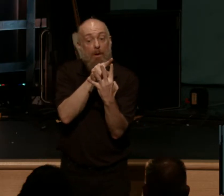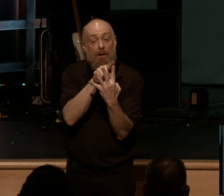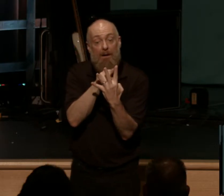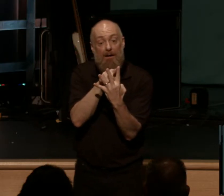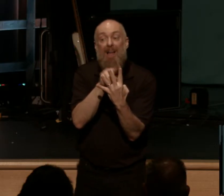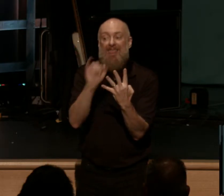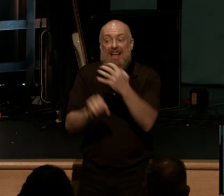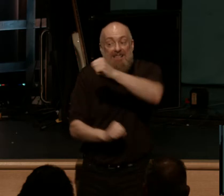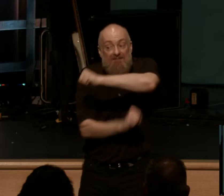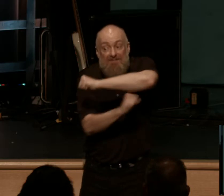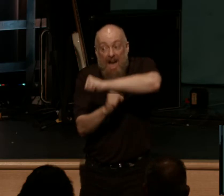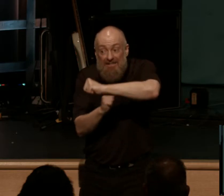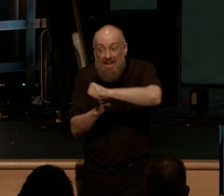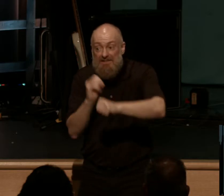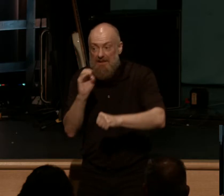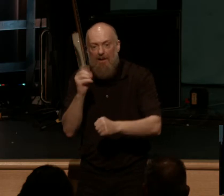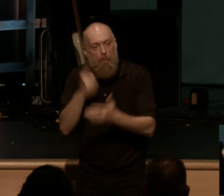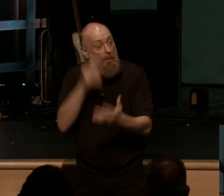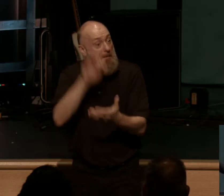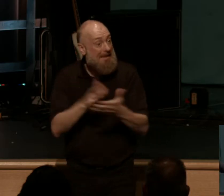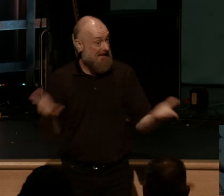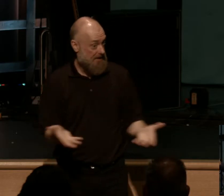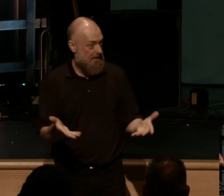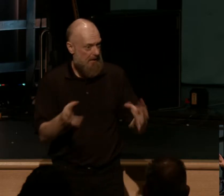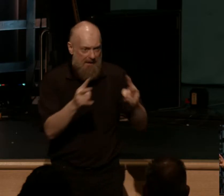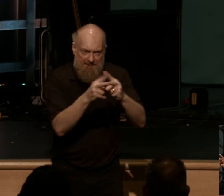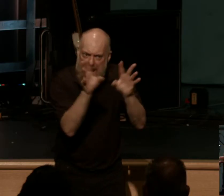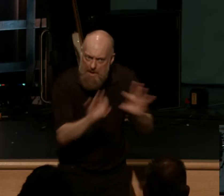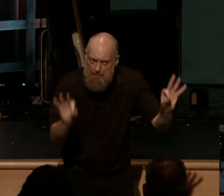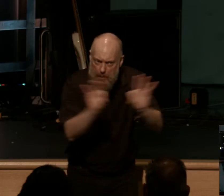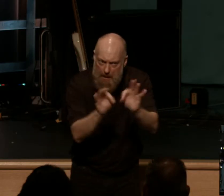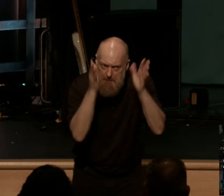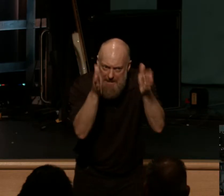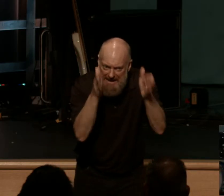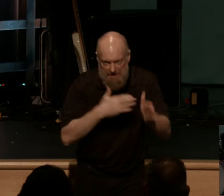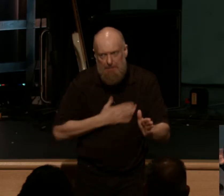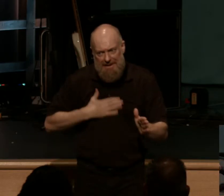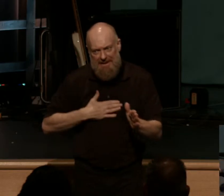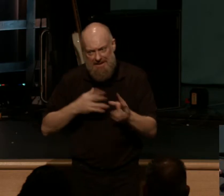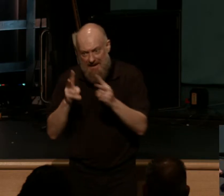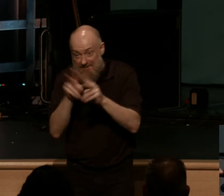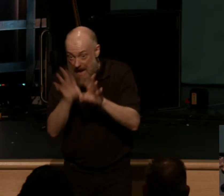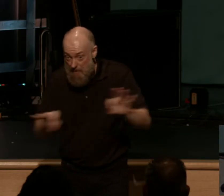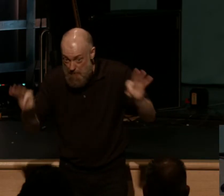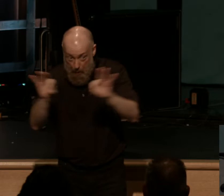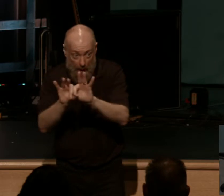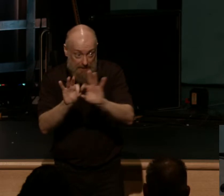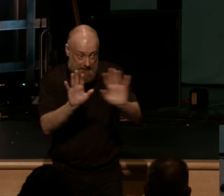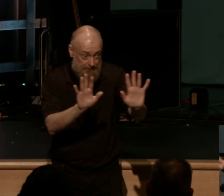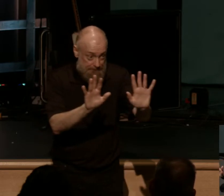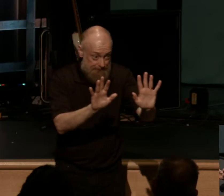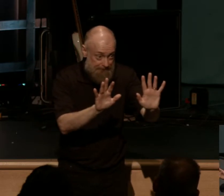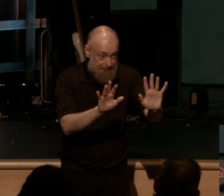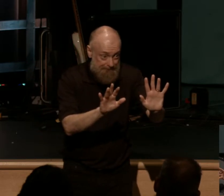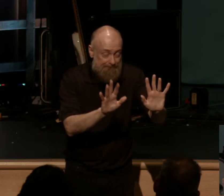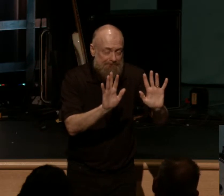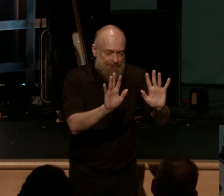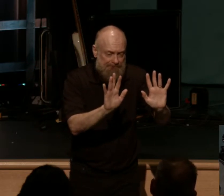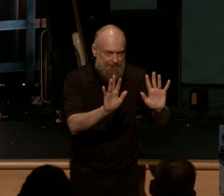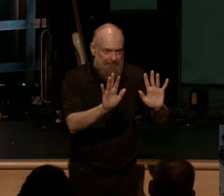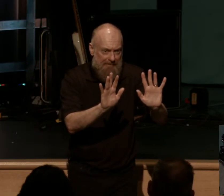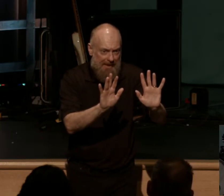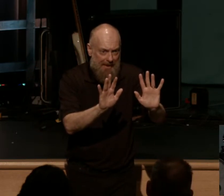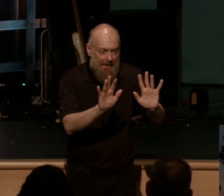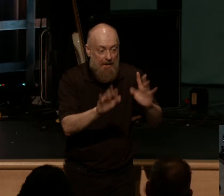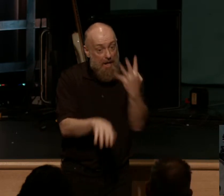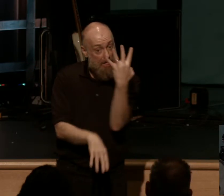the foundation of our convictions. I want you to hear this. This is very, very important, okay? This is very, very important counseling. This is very, very important discipleship.